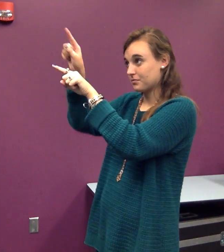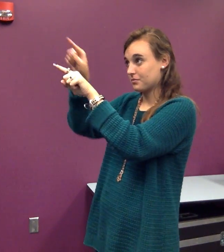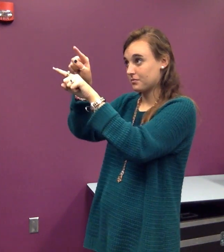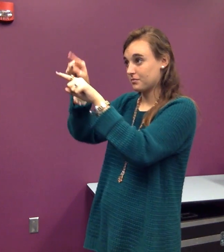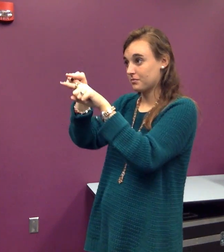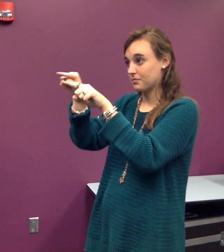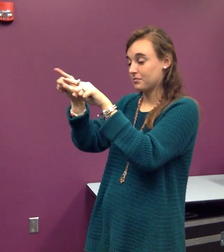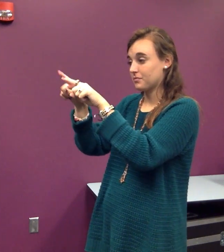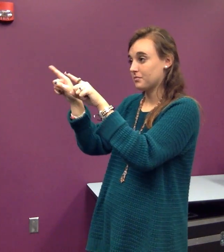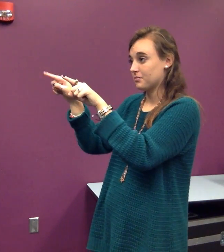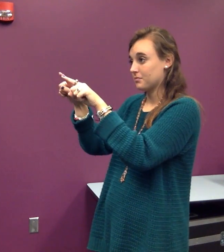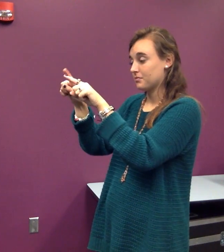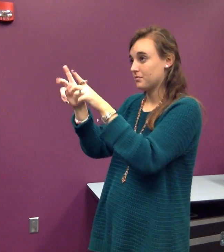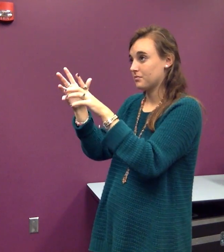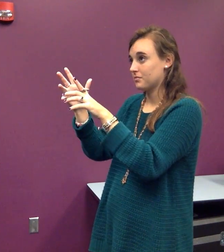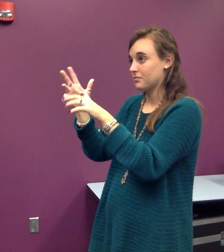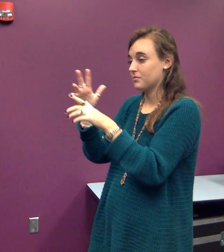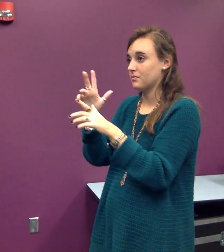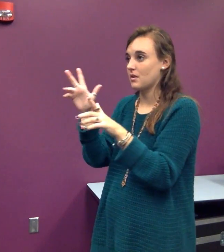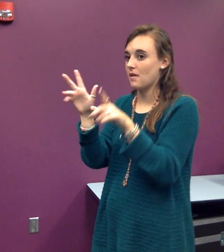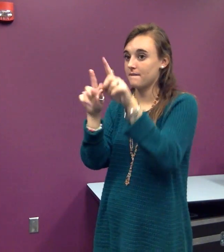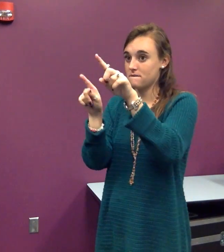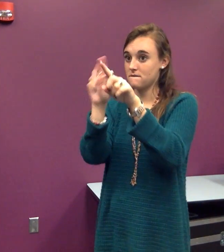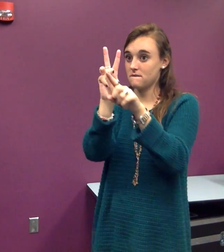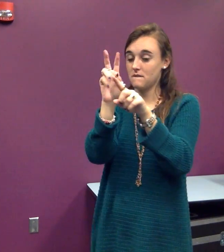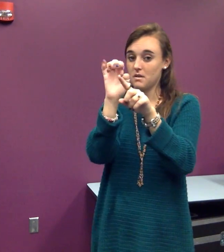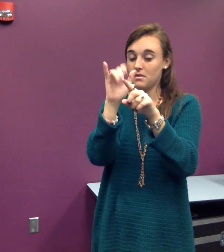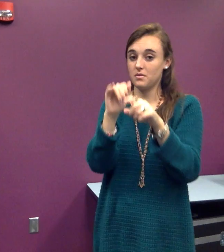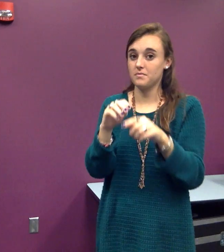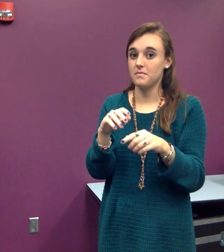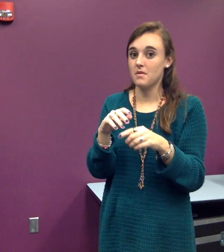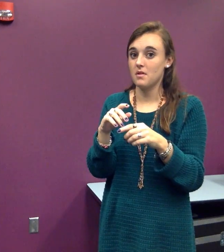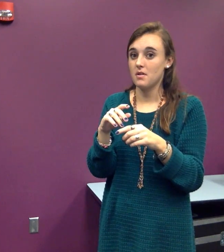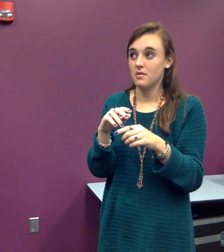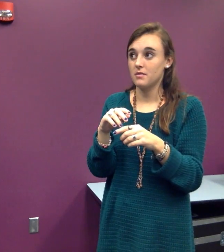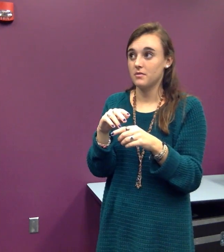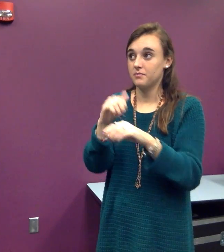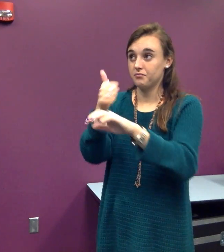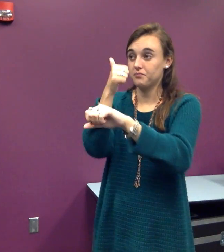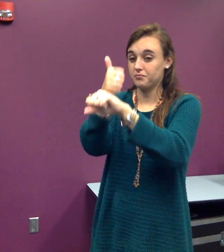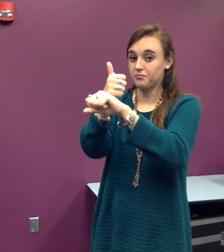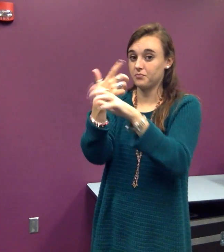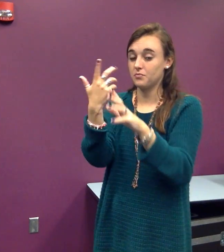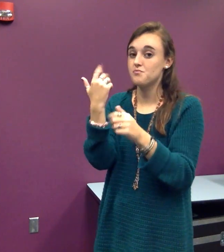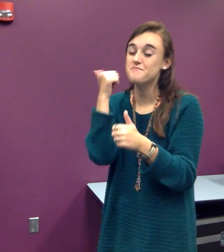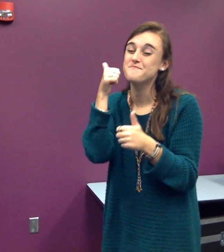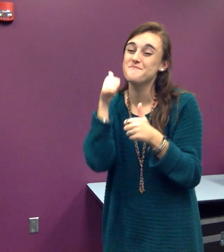see a vanishing point on your papers. And you're going to remember that for next week.